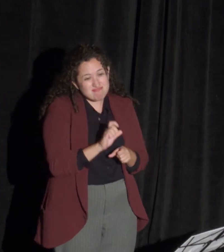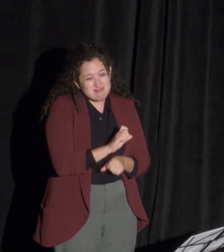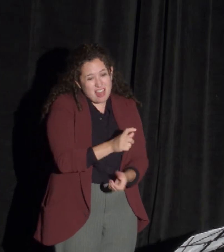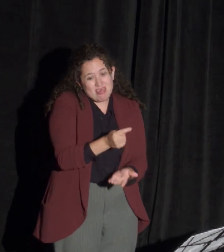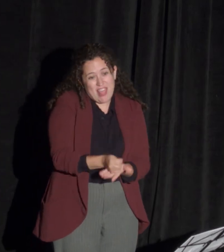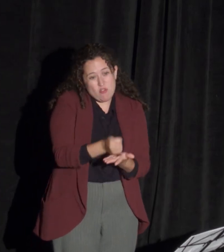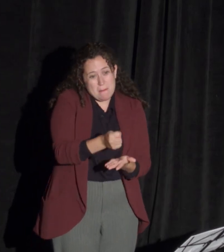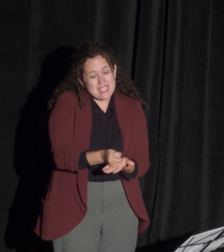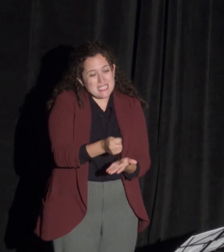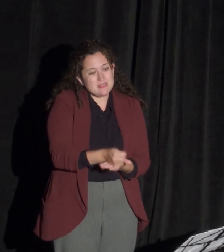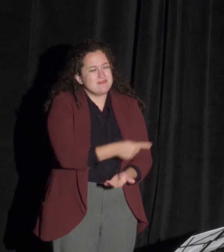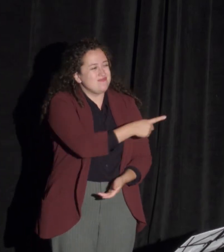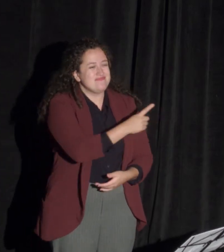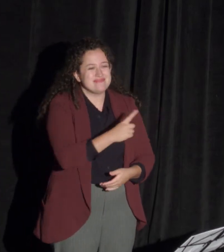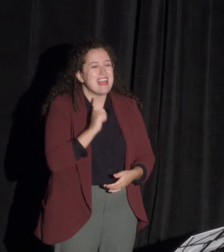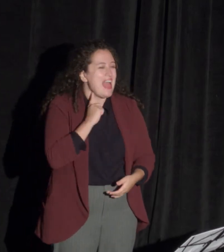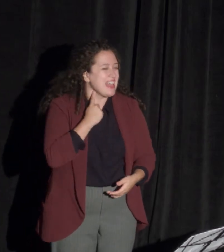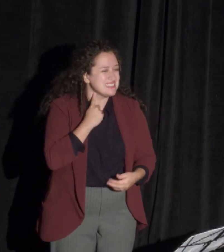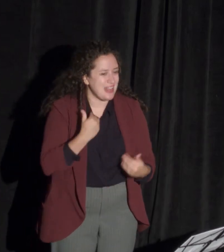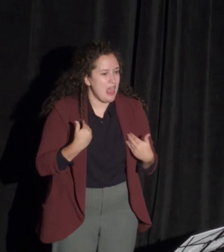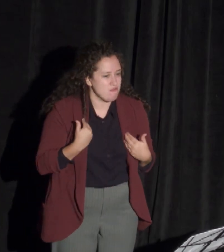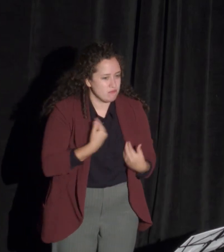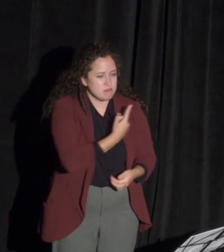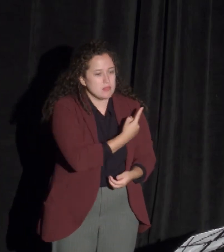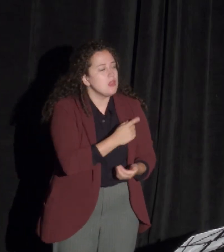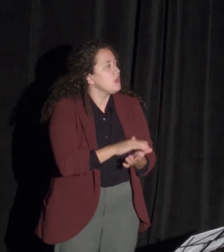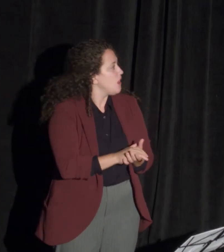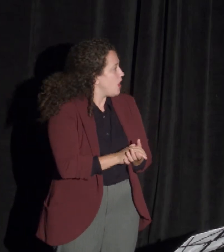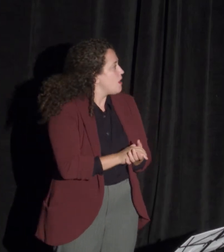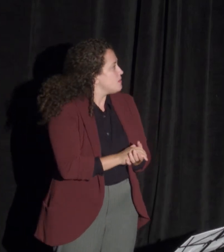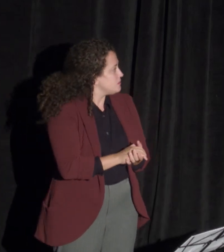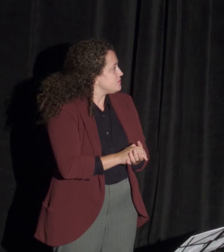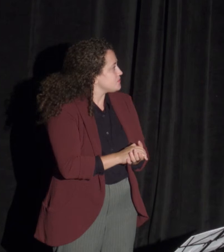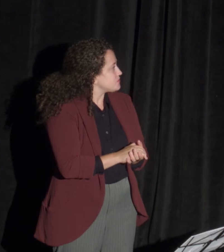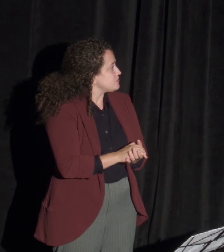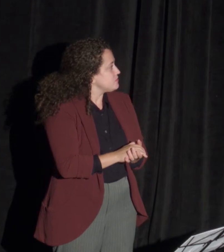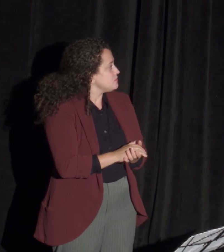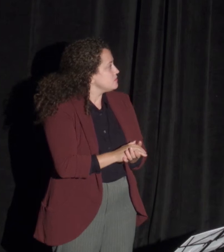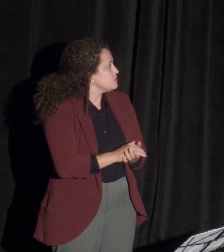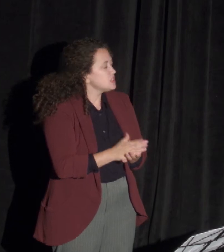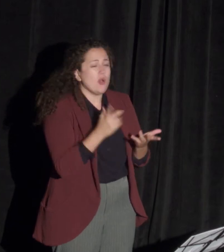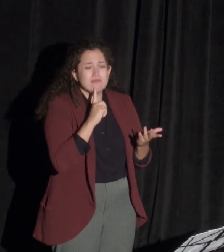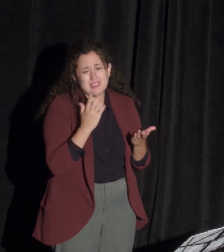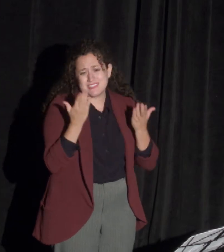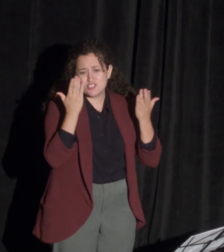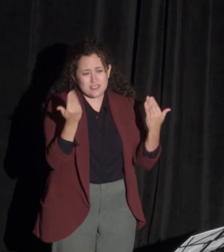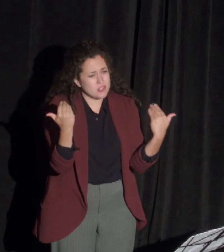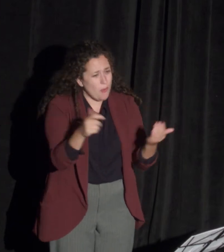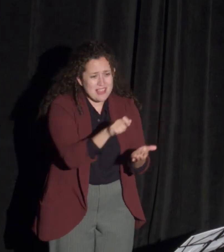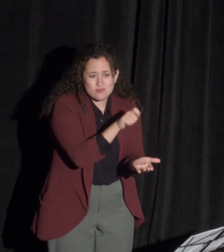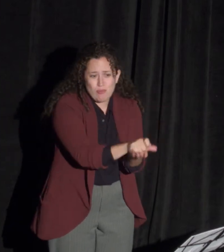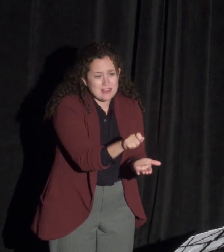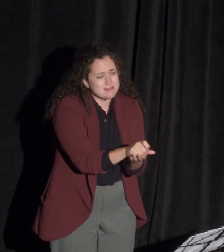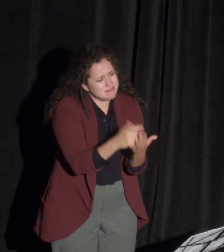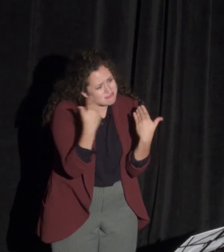if you want to write, don't wait till you know enough or you be enough to get started. Just get